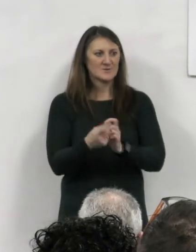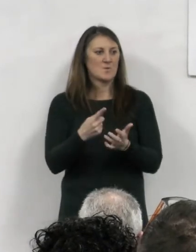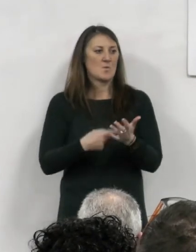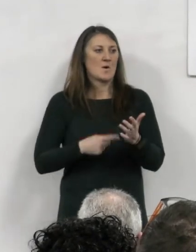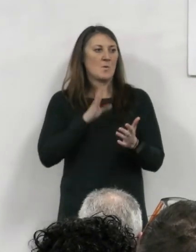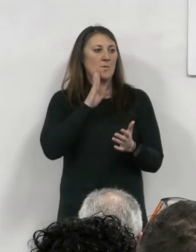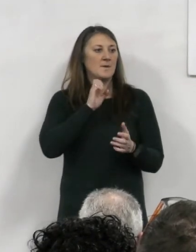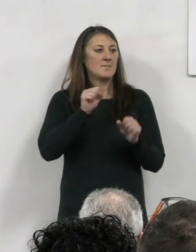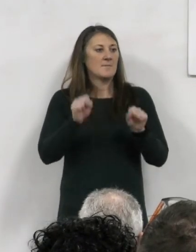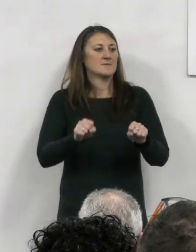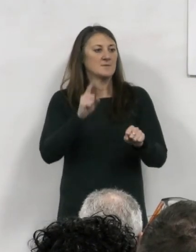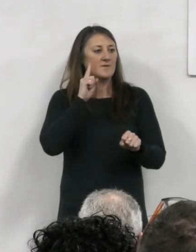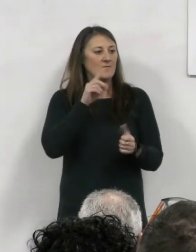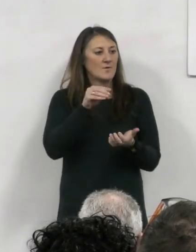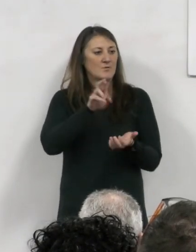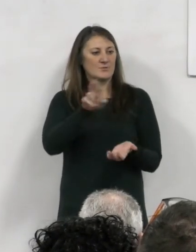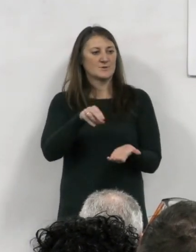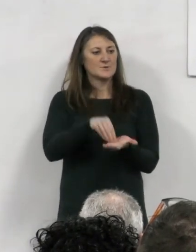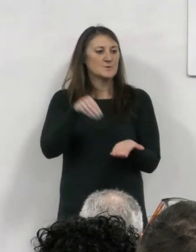for students in Rochester.